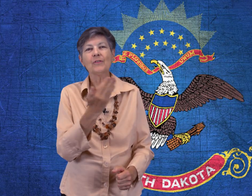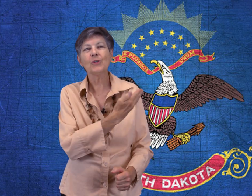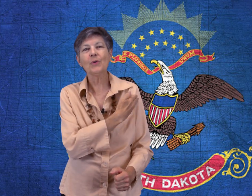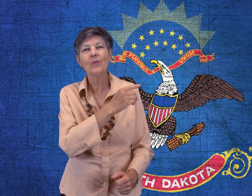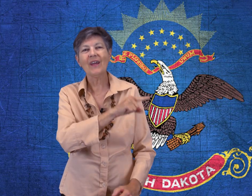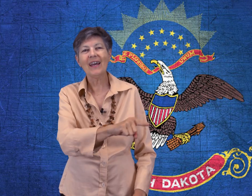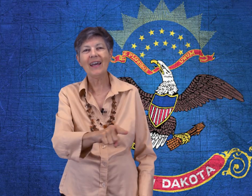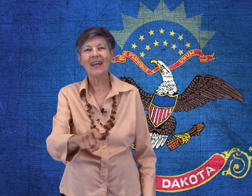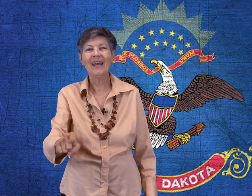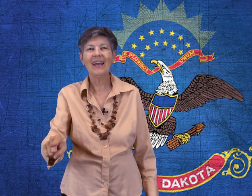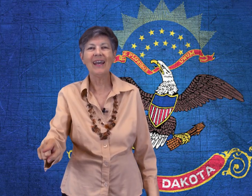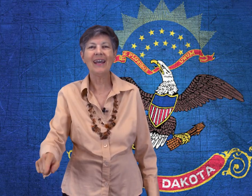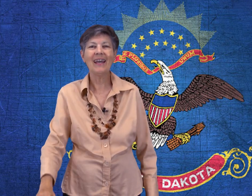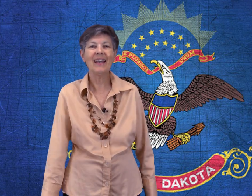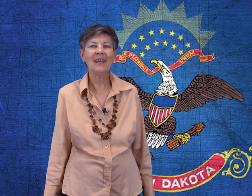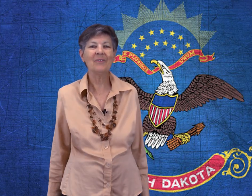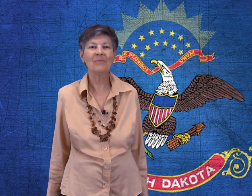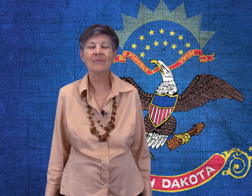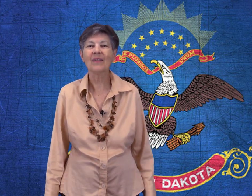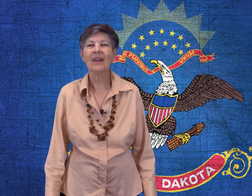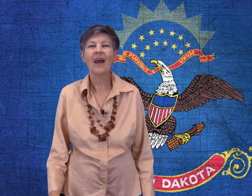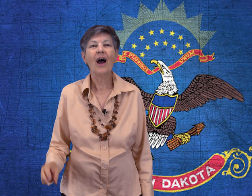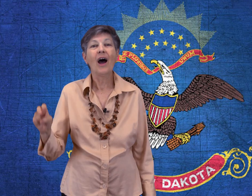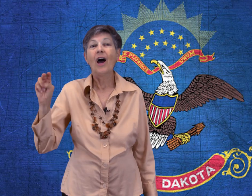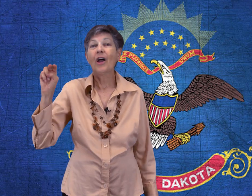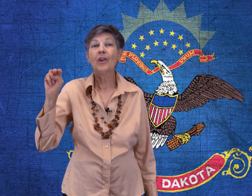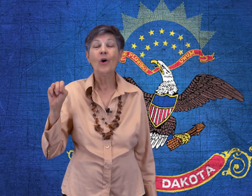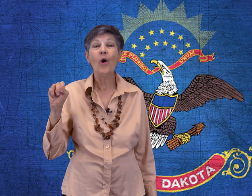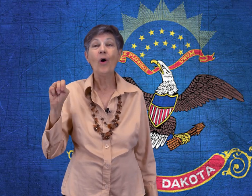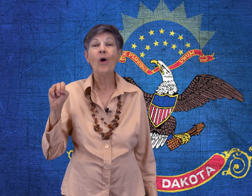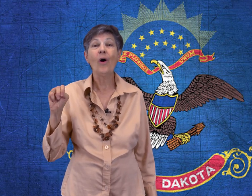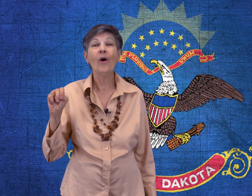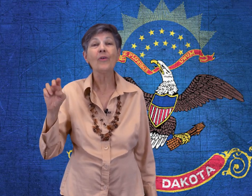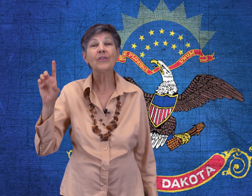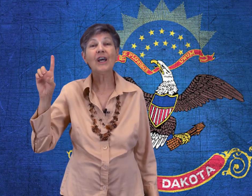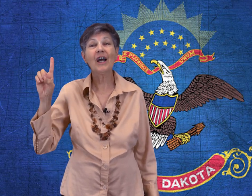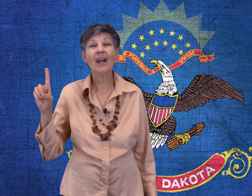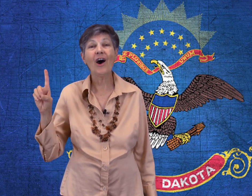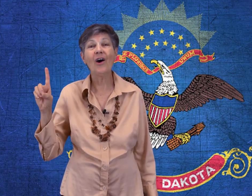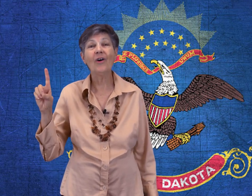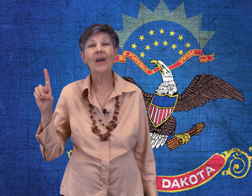To thee, North Dakota.